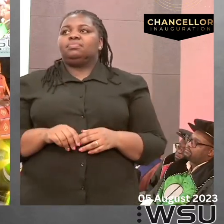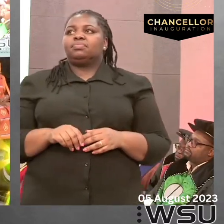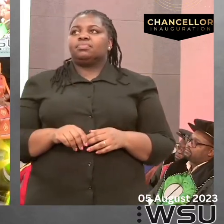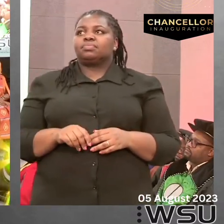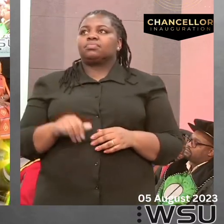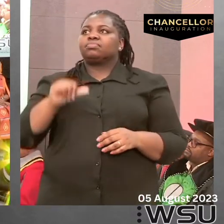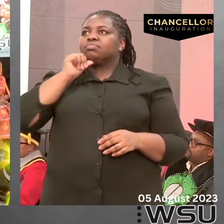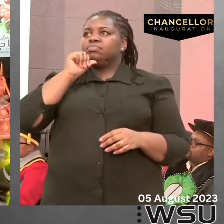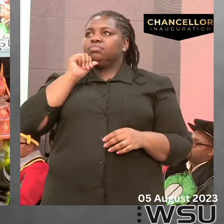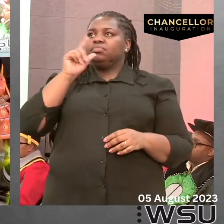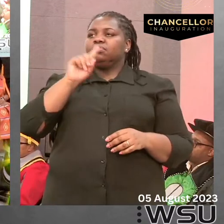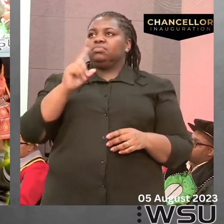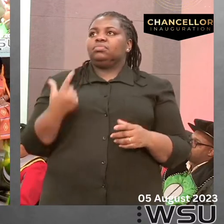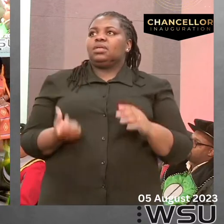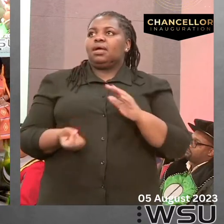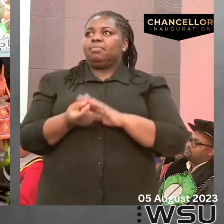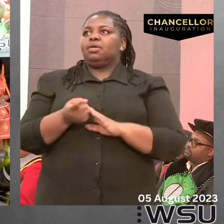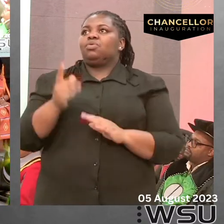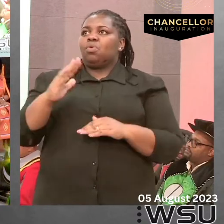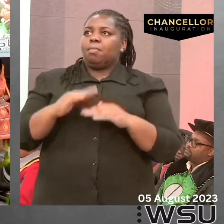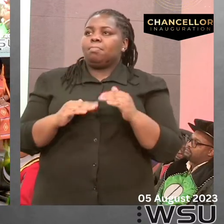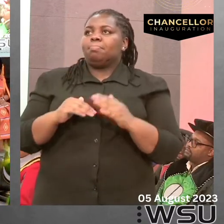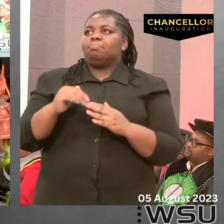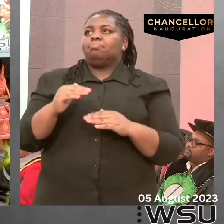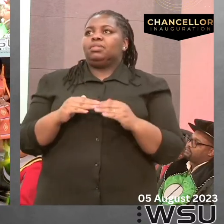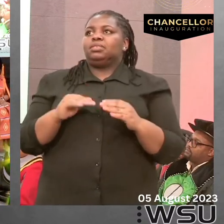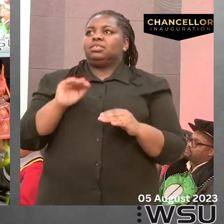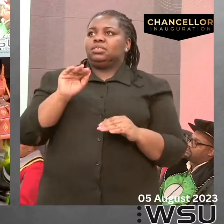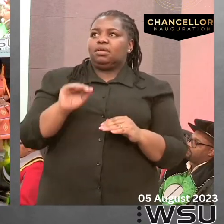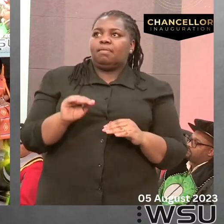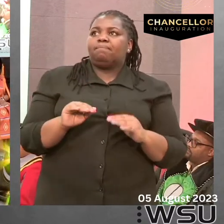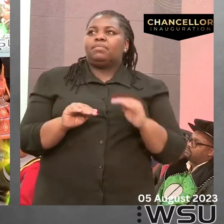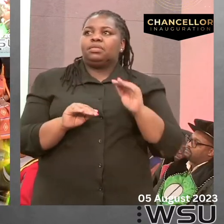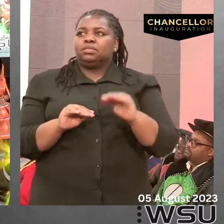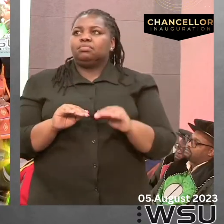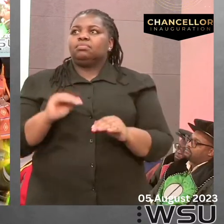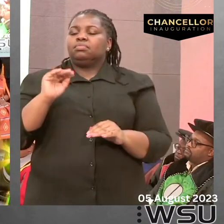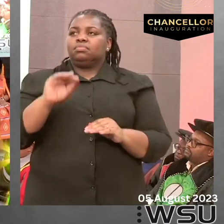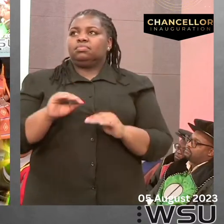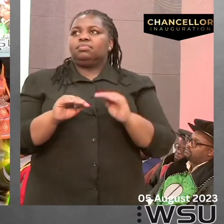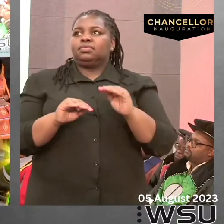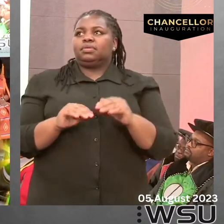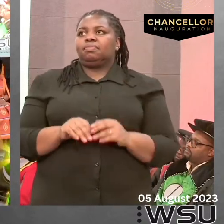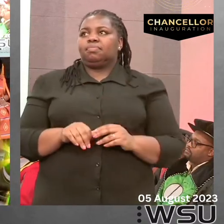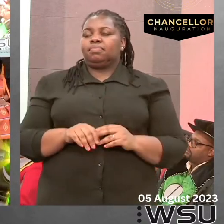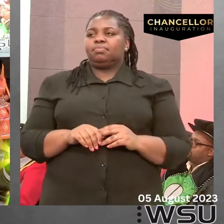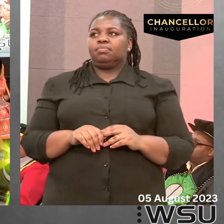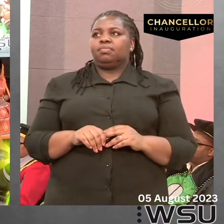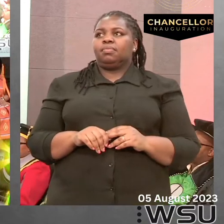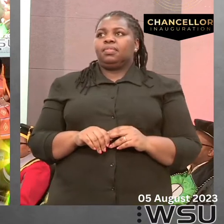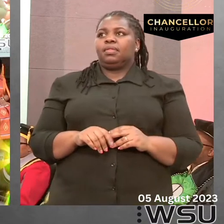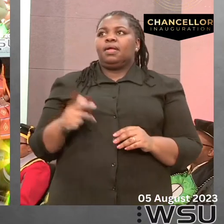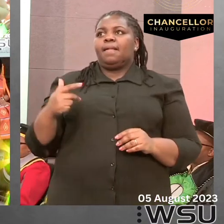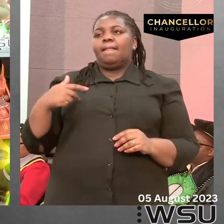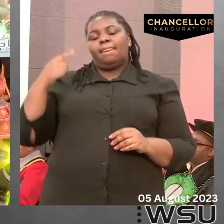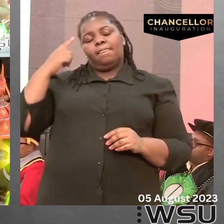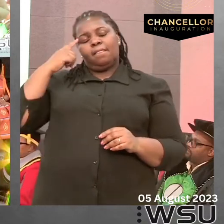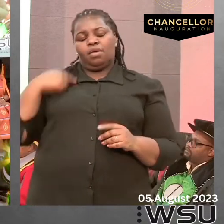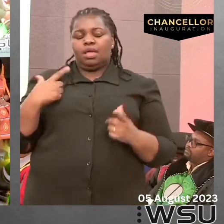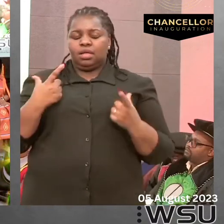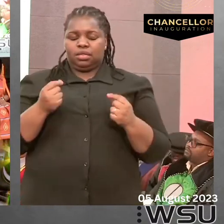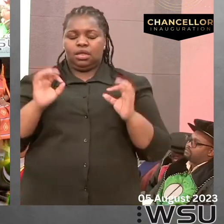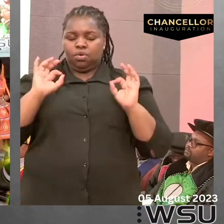cathedrals, whatever is great, you build it step by step, brick by brick. I think we've done well